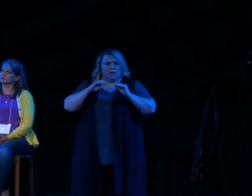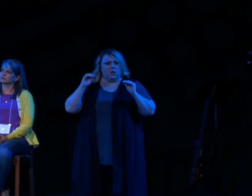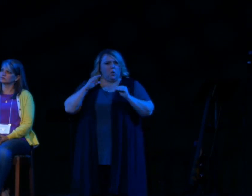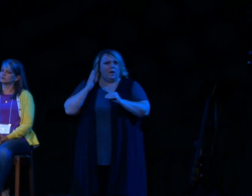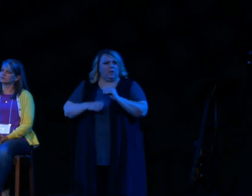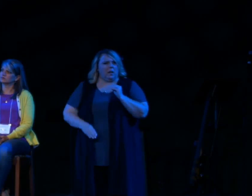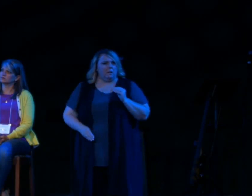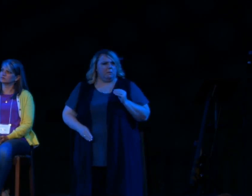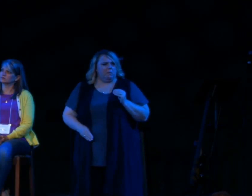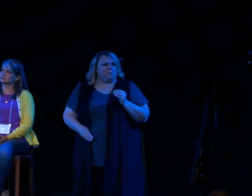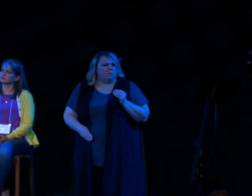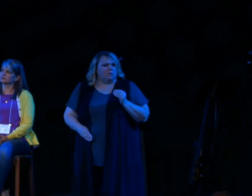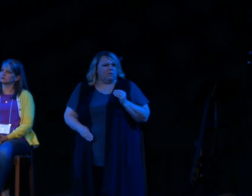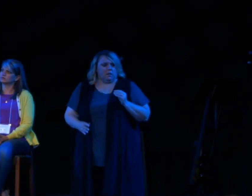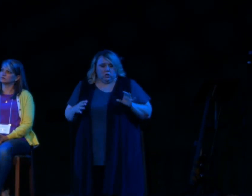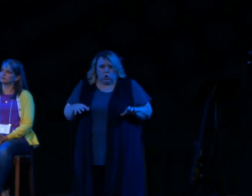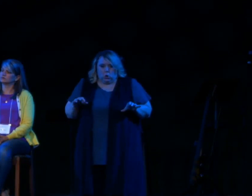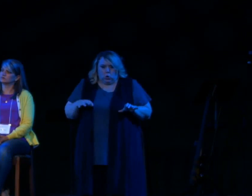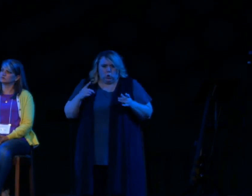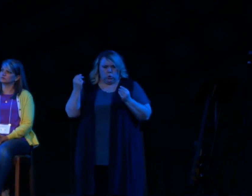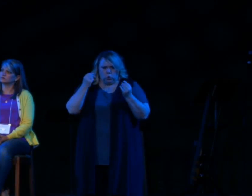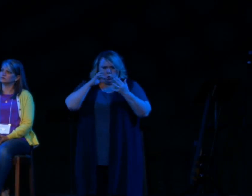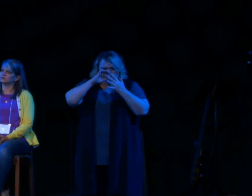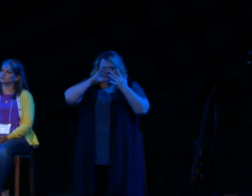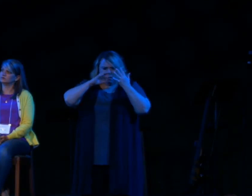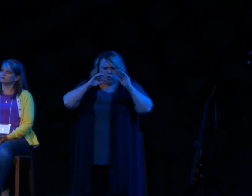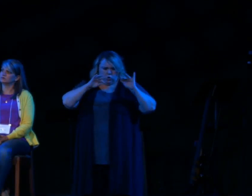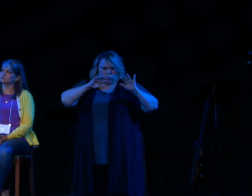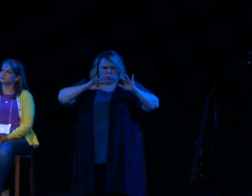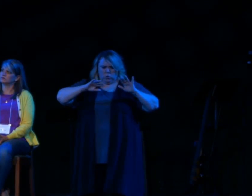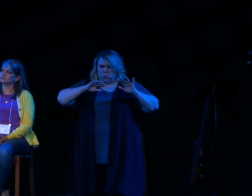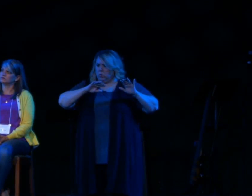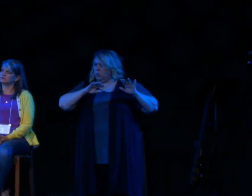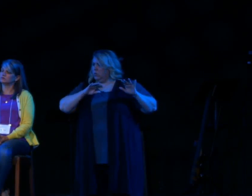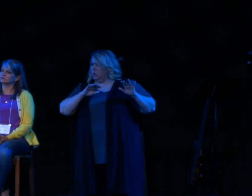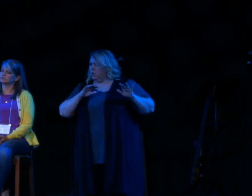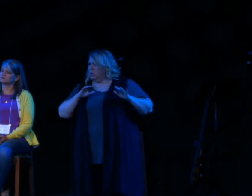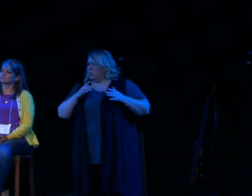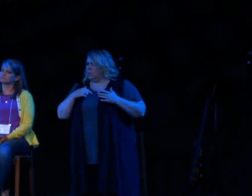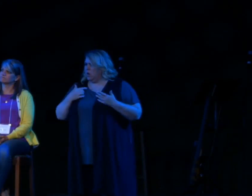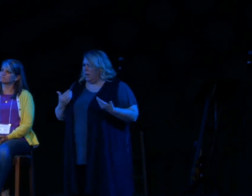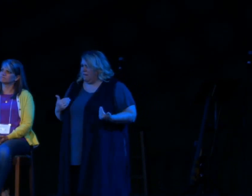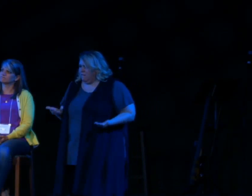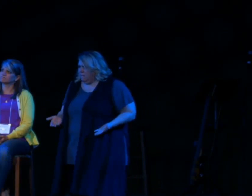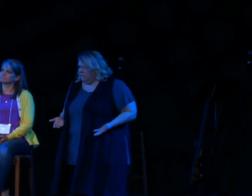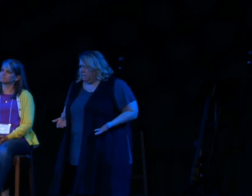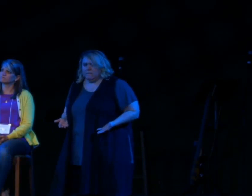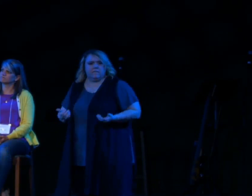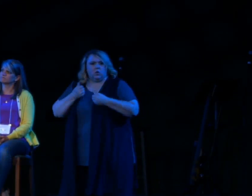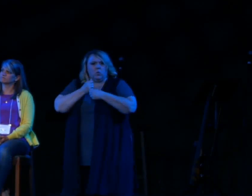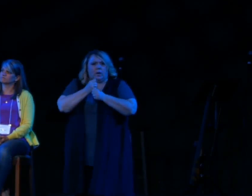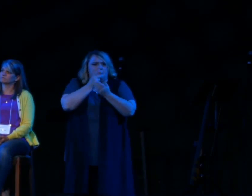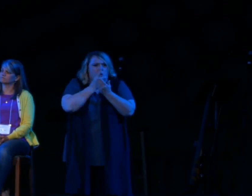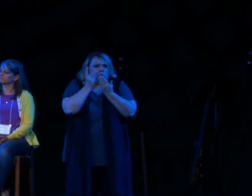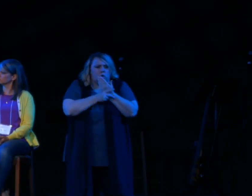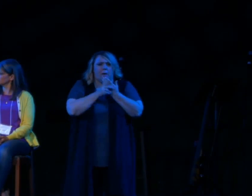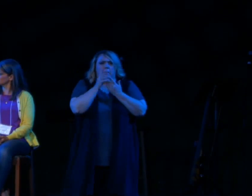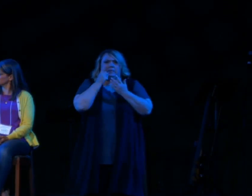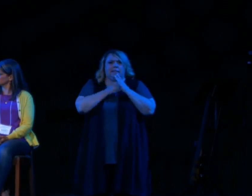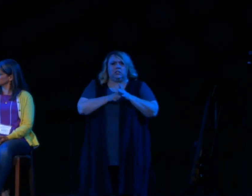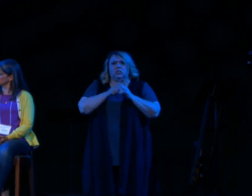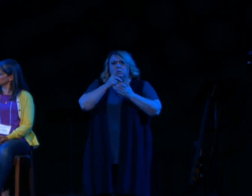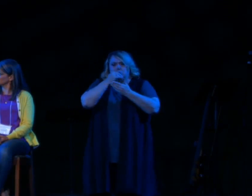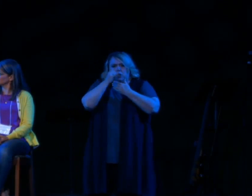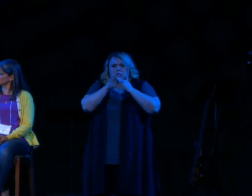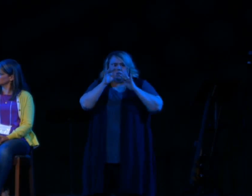It's doing stuff and doing stuff and doing stuff and creating programs and creating initiatives and